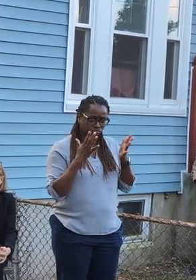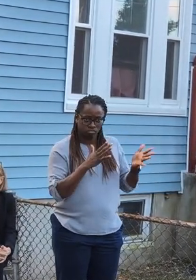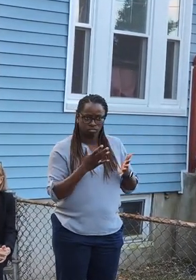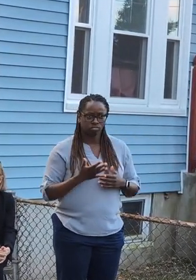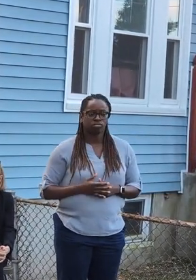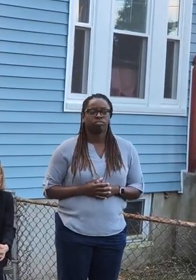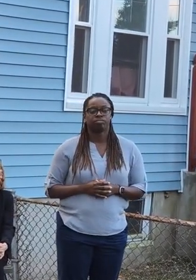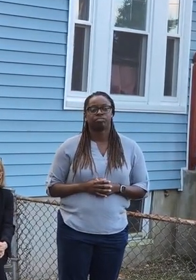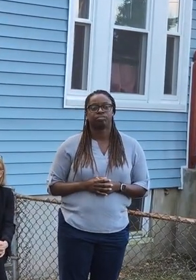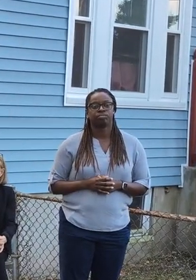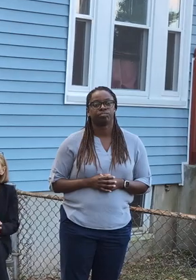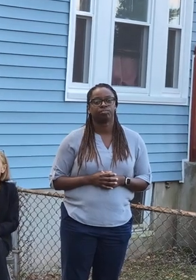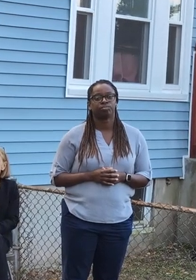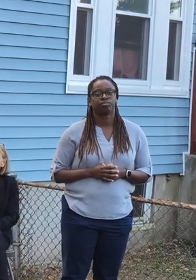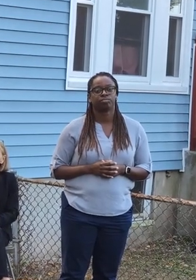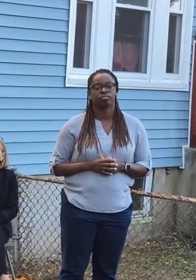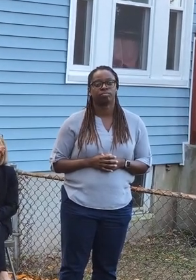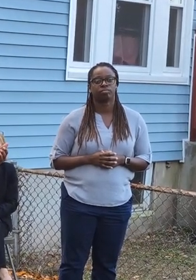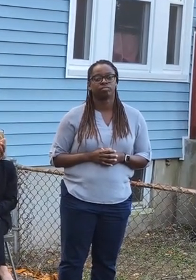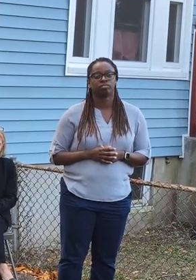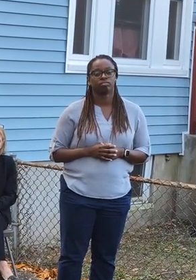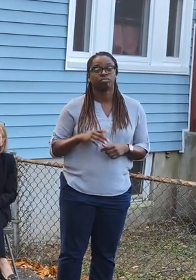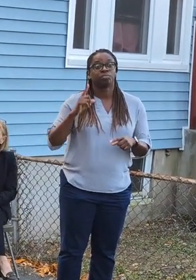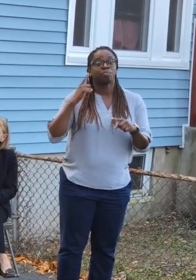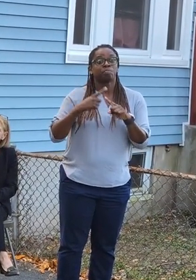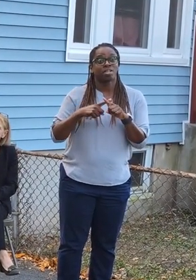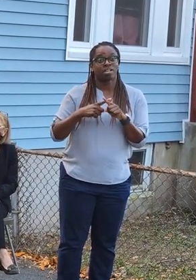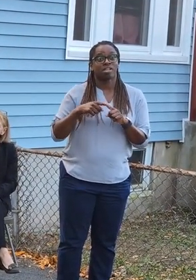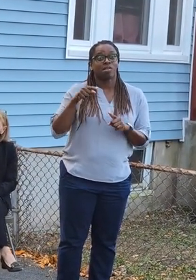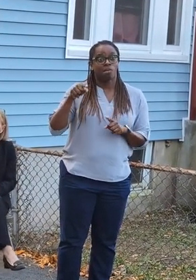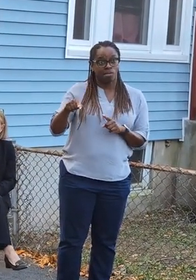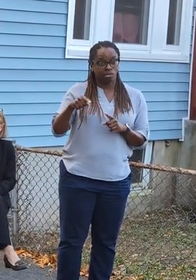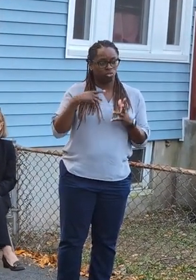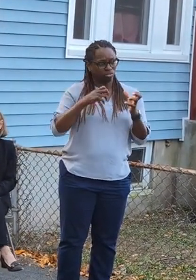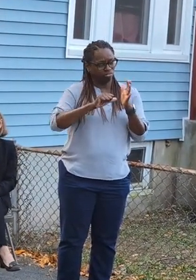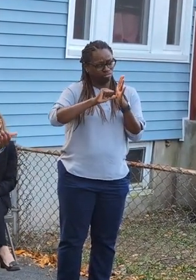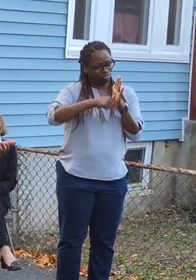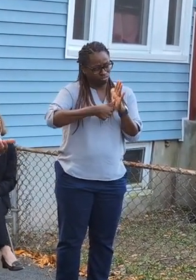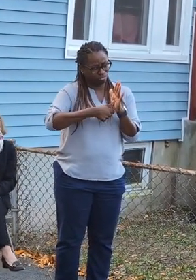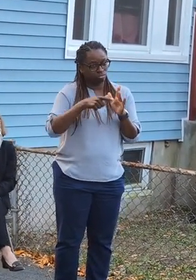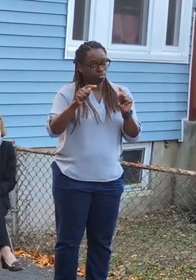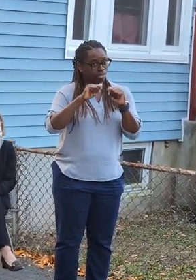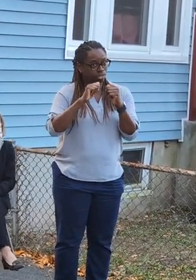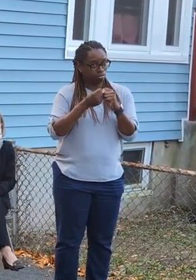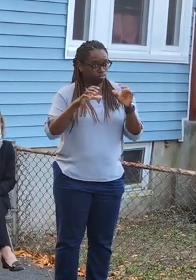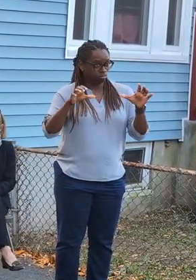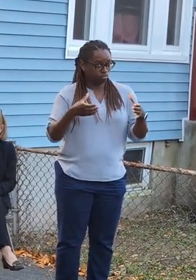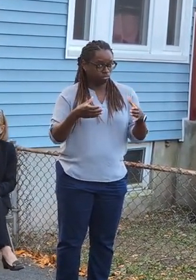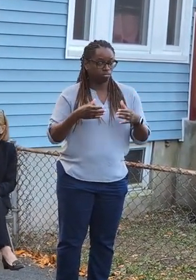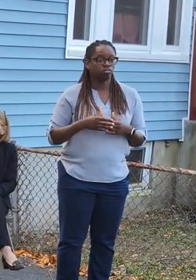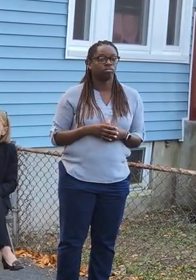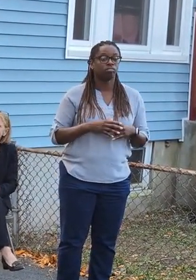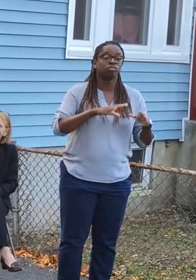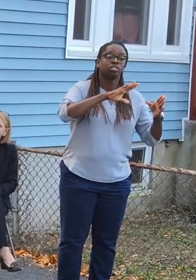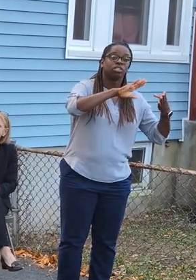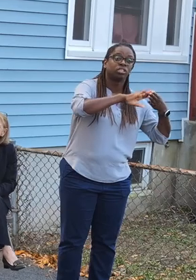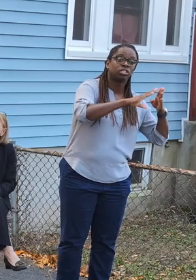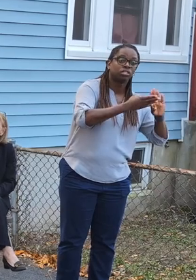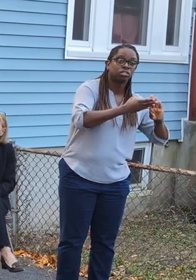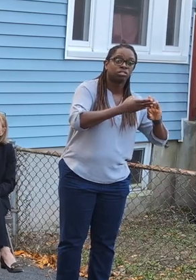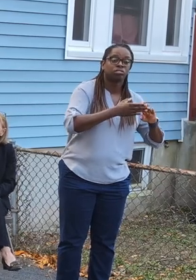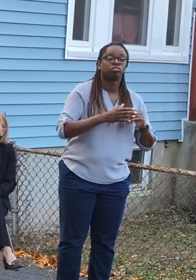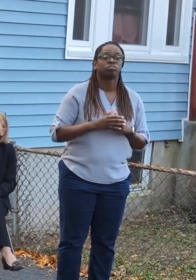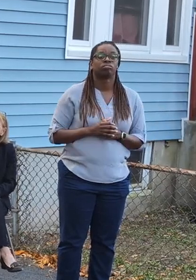But I also want to just speak to like the team effort, right? It takes the city, it takes contractors, as Alice says, also takes